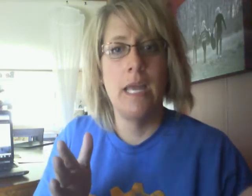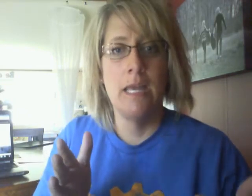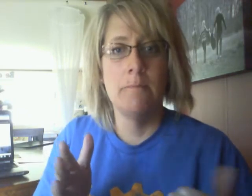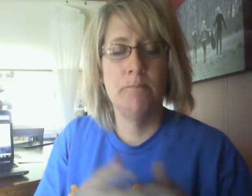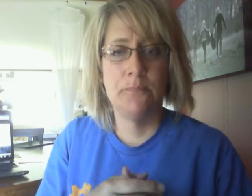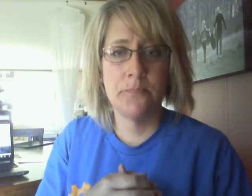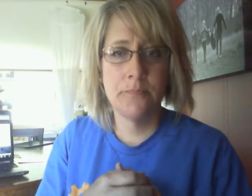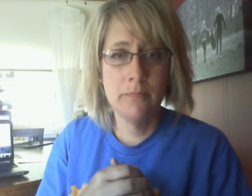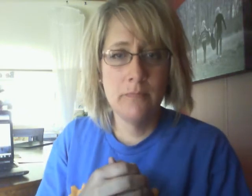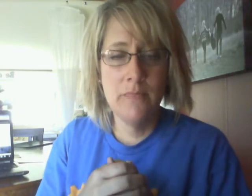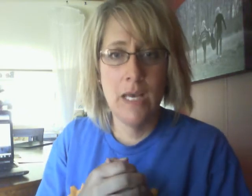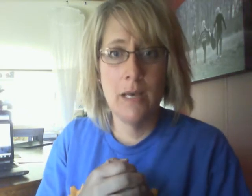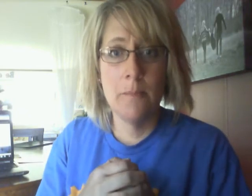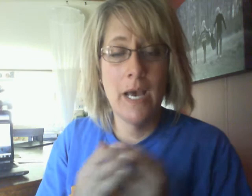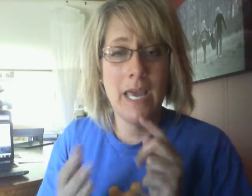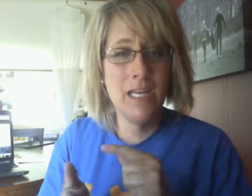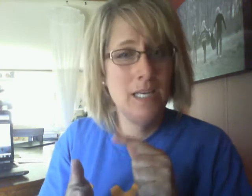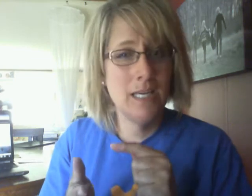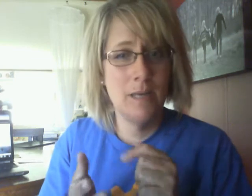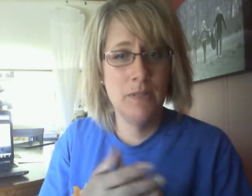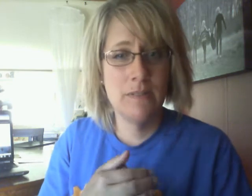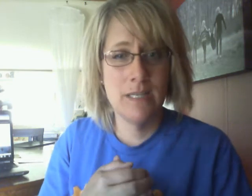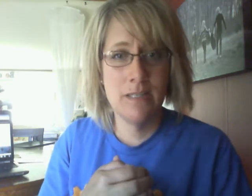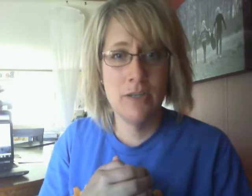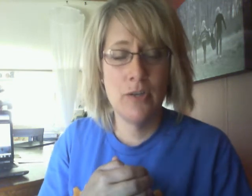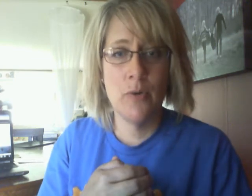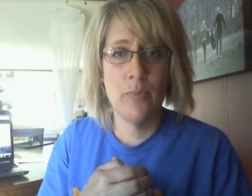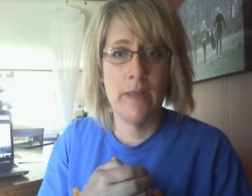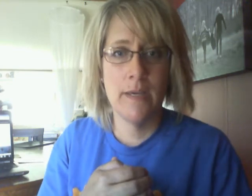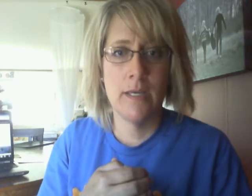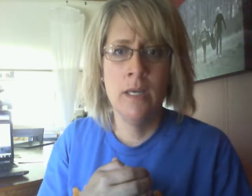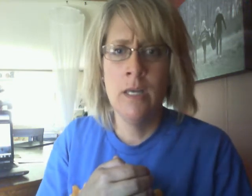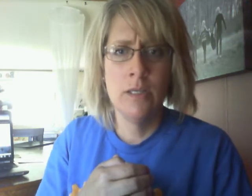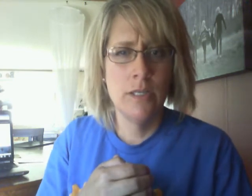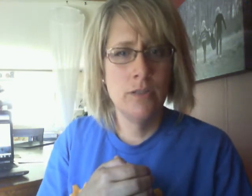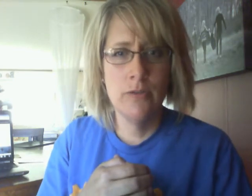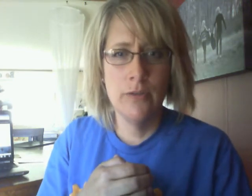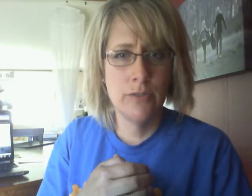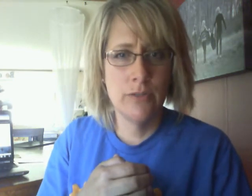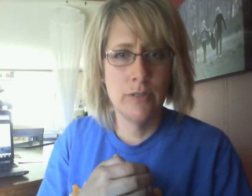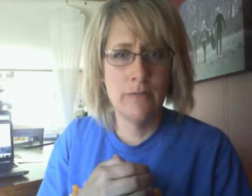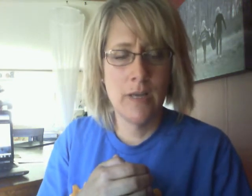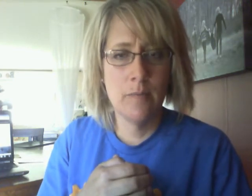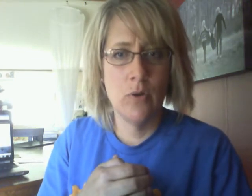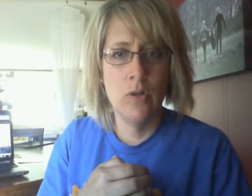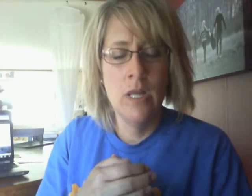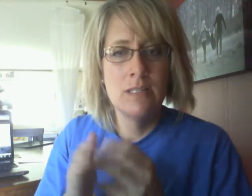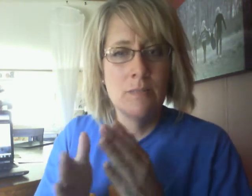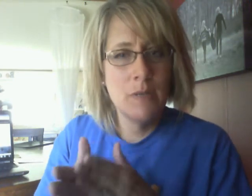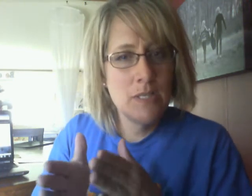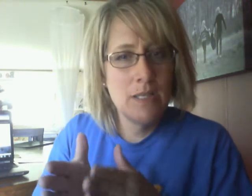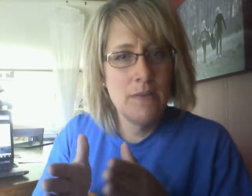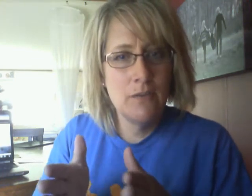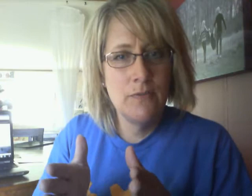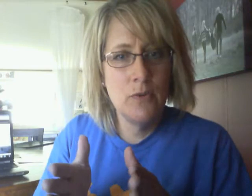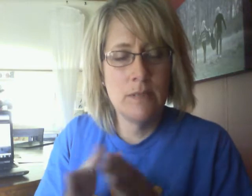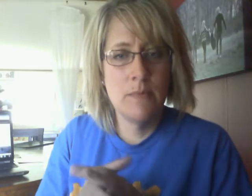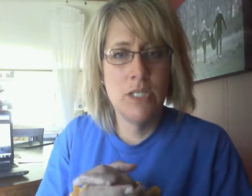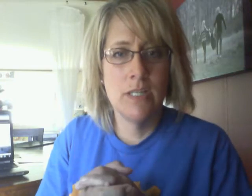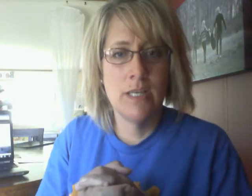a. I added in a couple of signs in here that you're probably thinking, she didn't do those during the flagpole. Sometimes I leave out a few as I'm teaching the